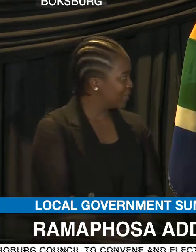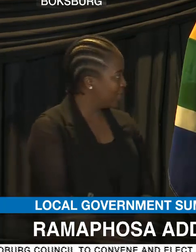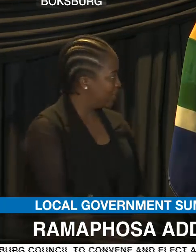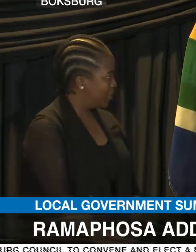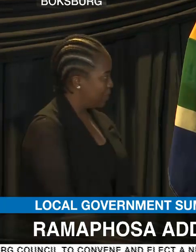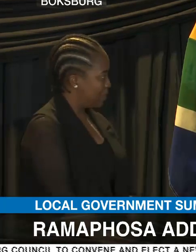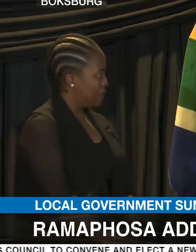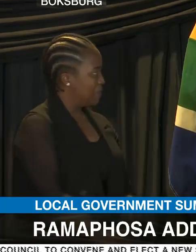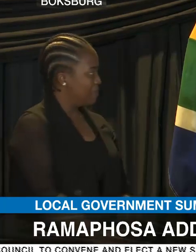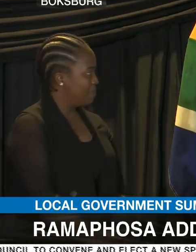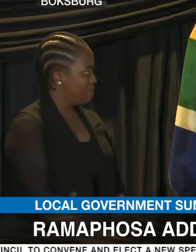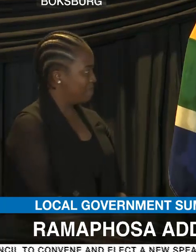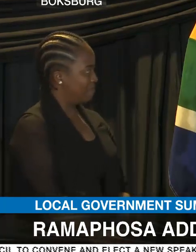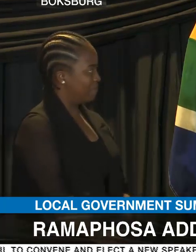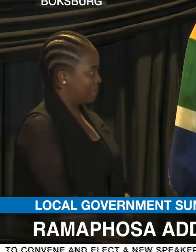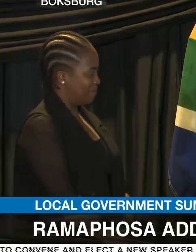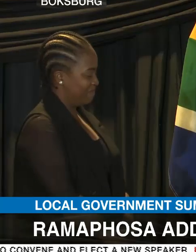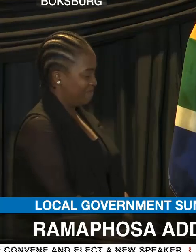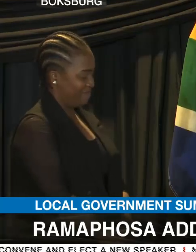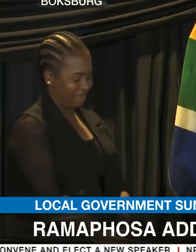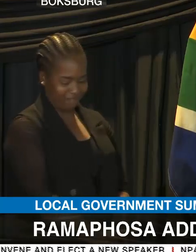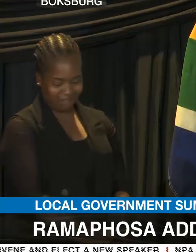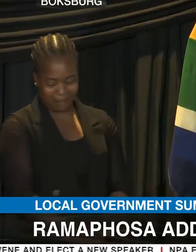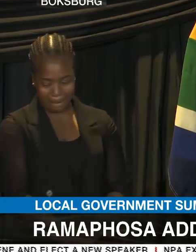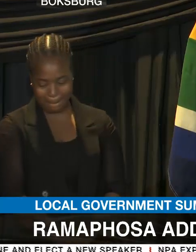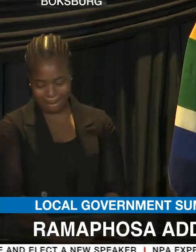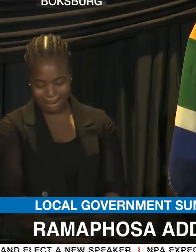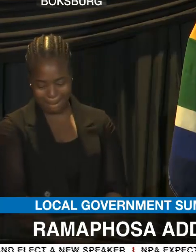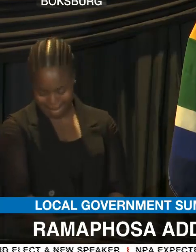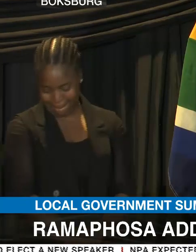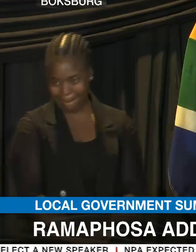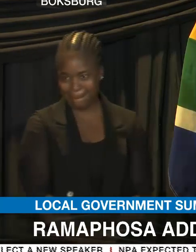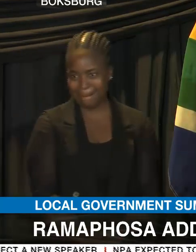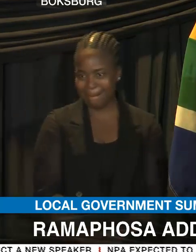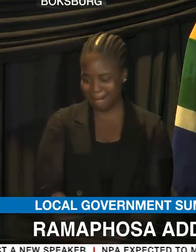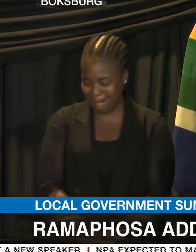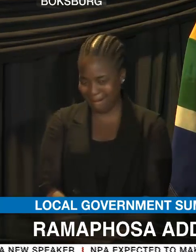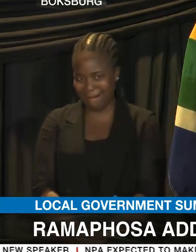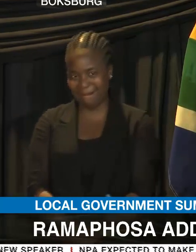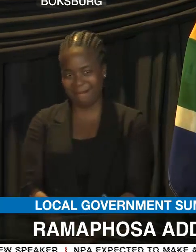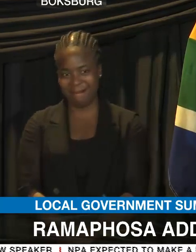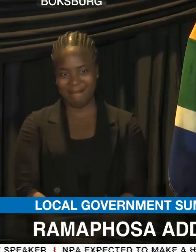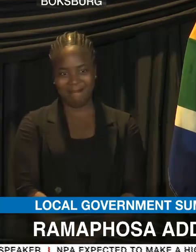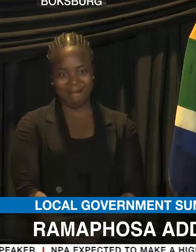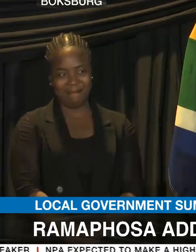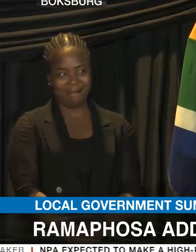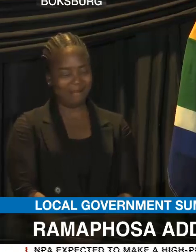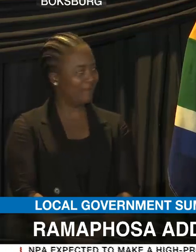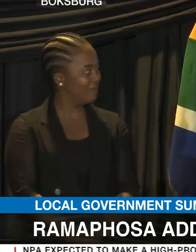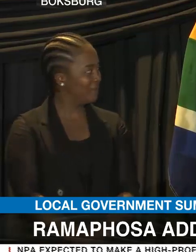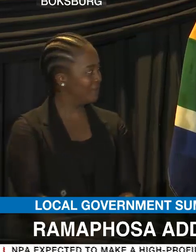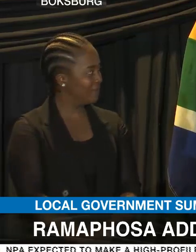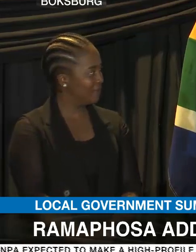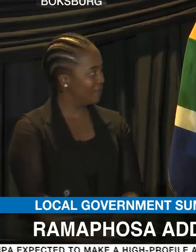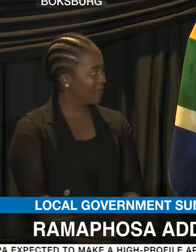Generator, it will kick back just in a second. It will kick in. Yeah, just waiting a second to kick in. Okay. The lighting has already kicked